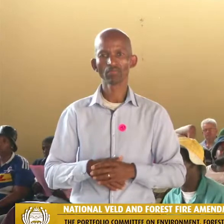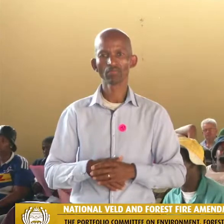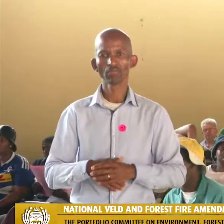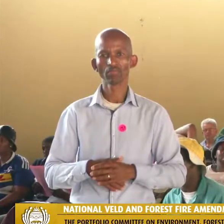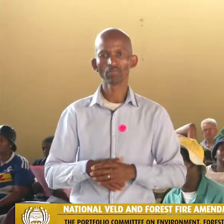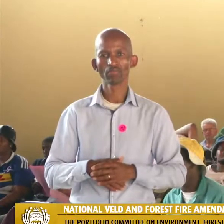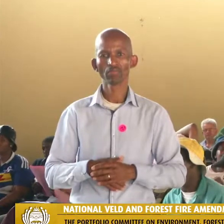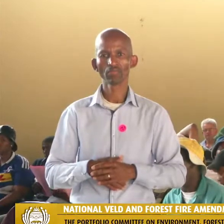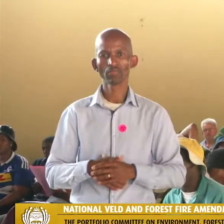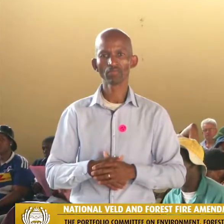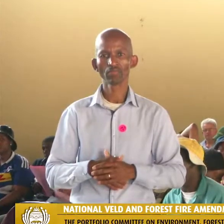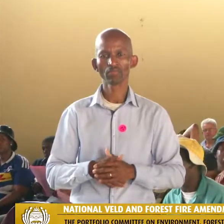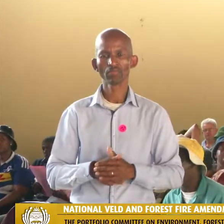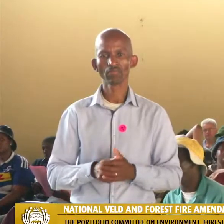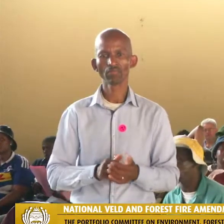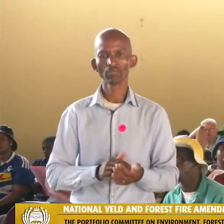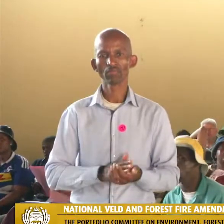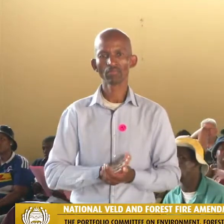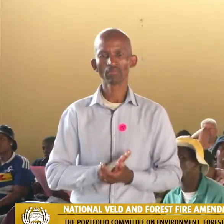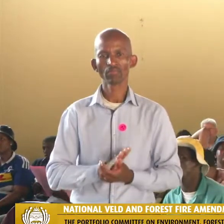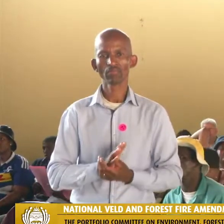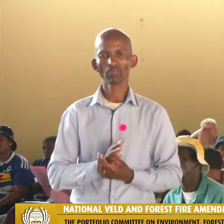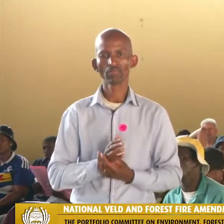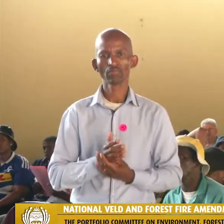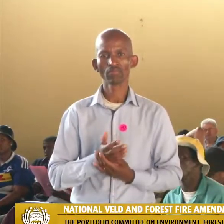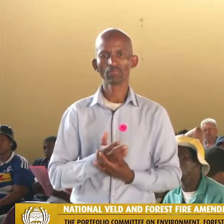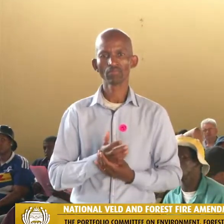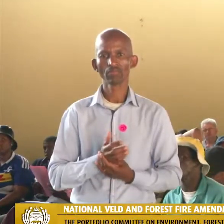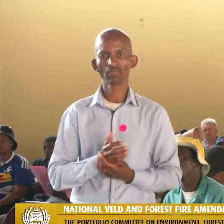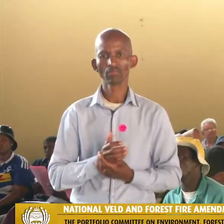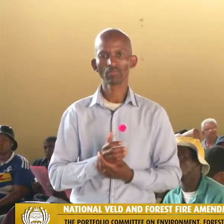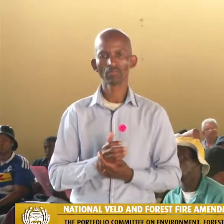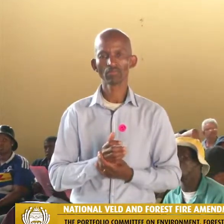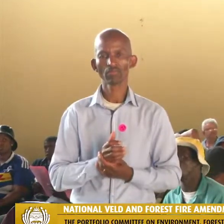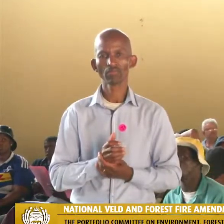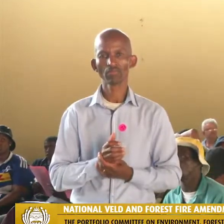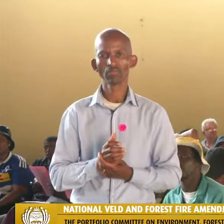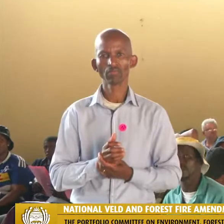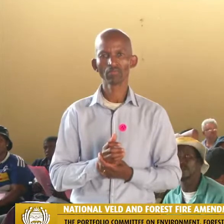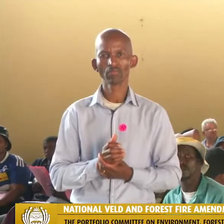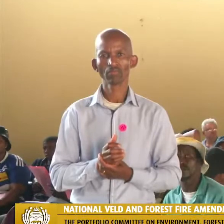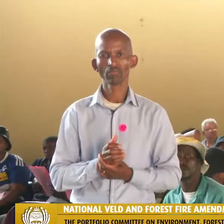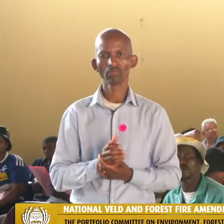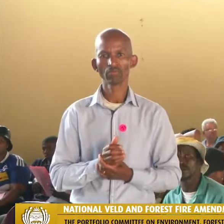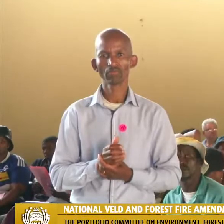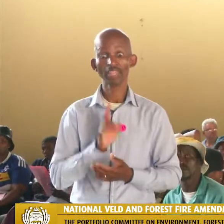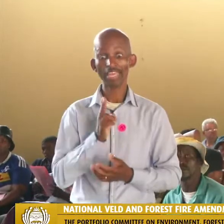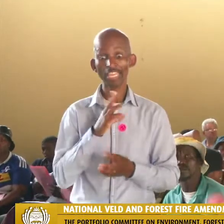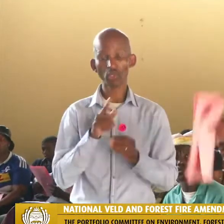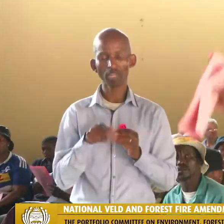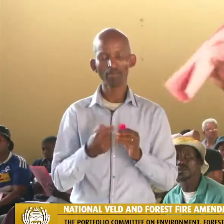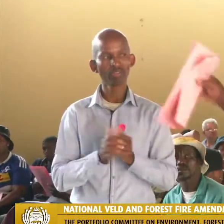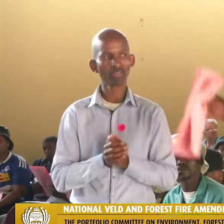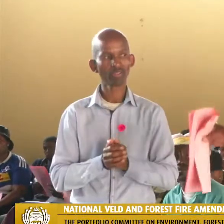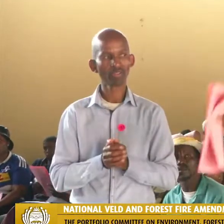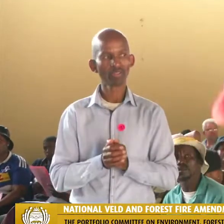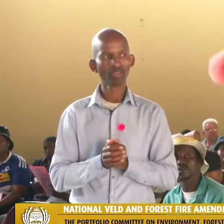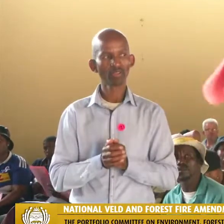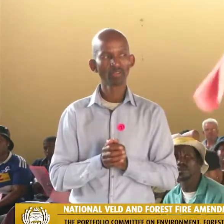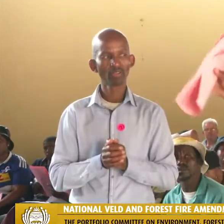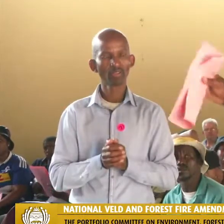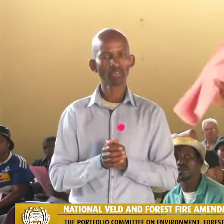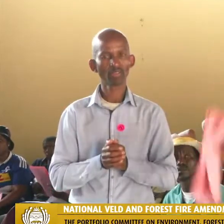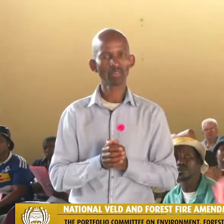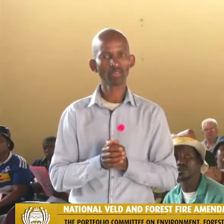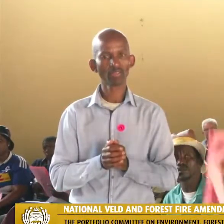be able to call for help so that we can be assisted. Ndiphinde ndibuye ndize kwinto ye-rangers. Into ye-rangers